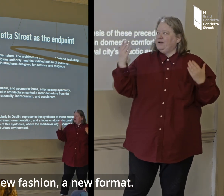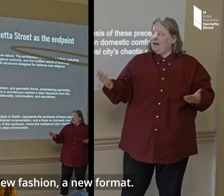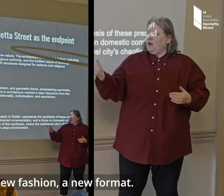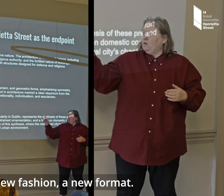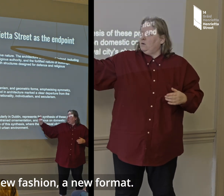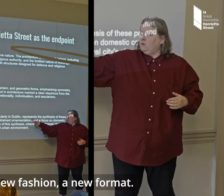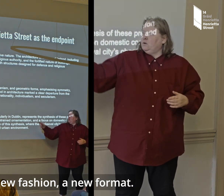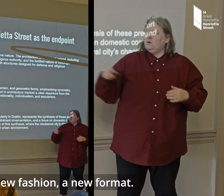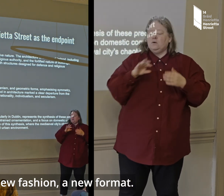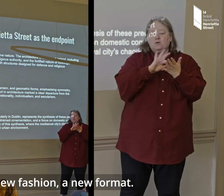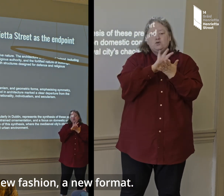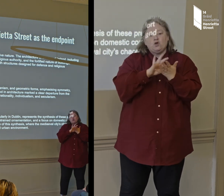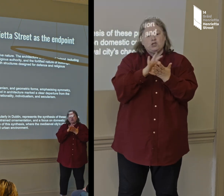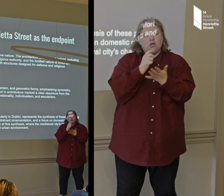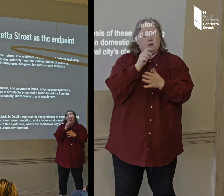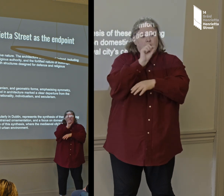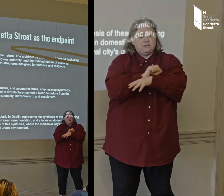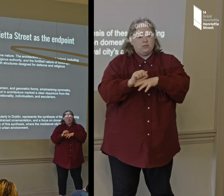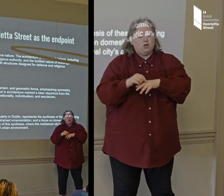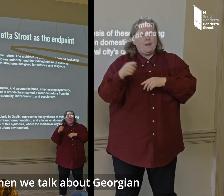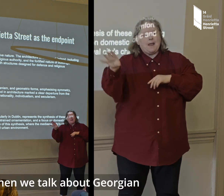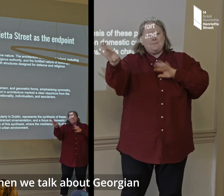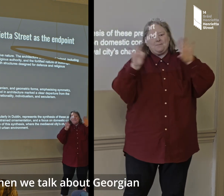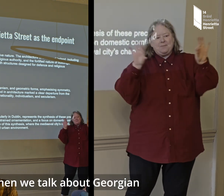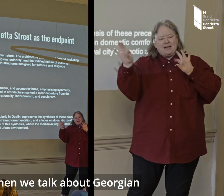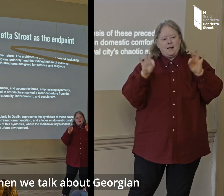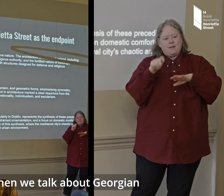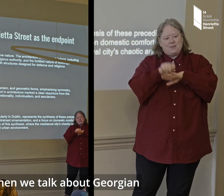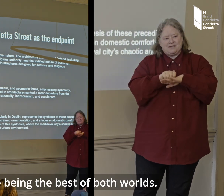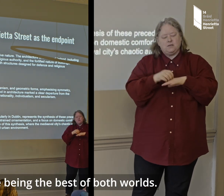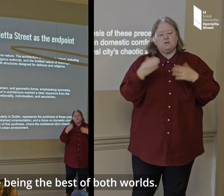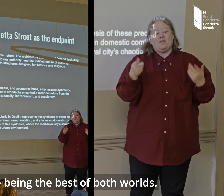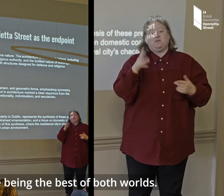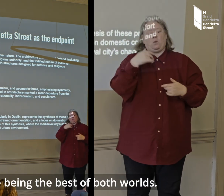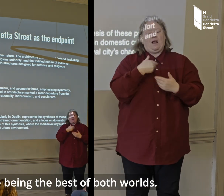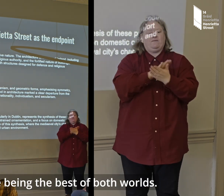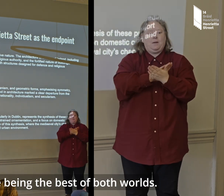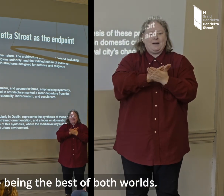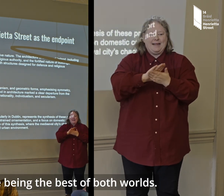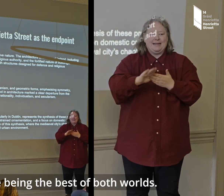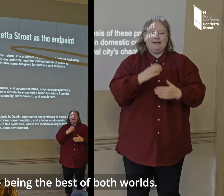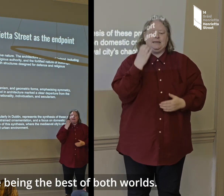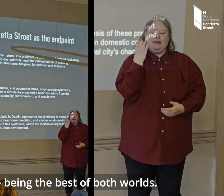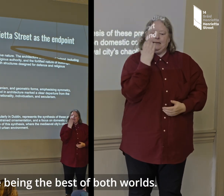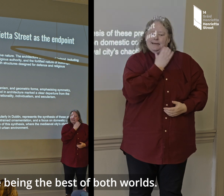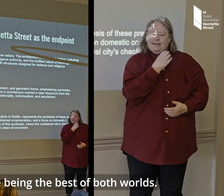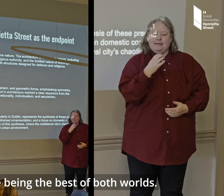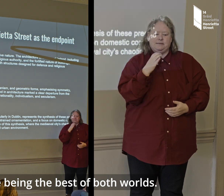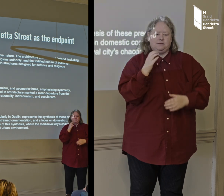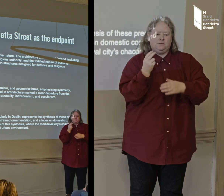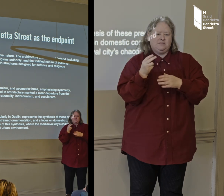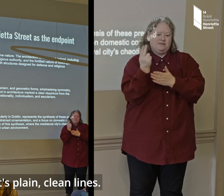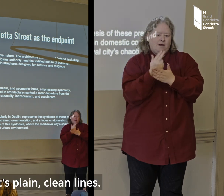a new fashion, a new format. And so then we talk about Georgian architecture being the best of both